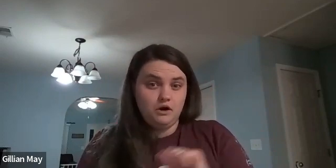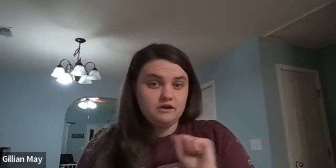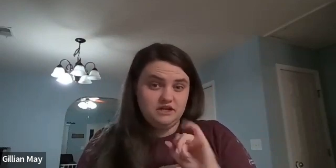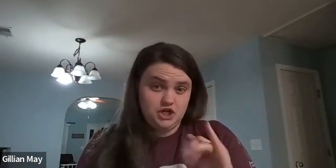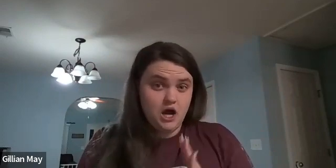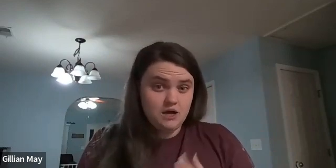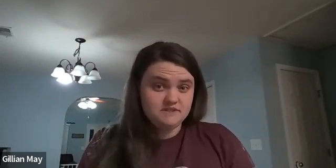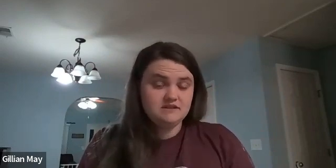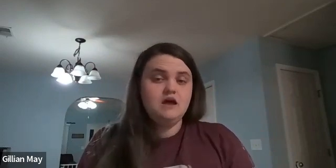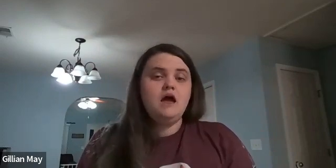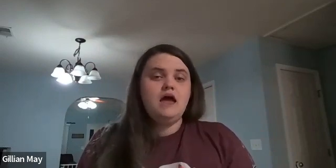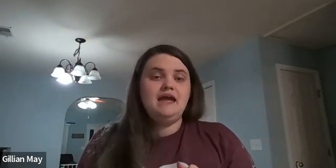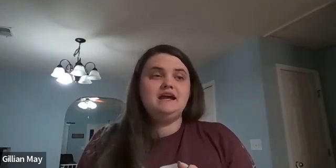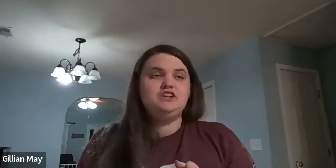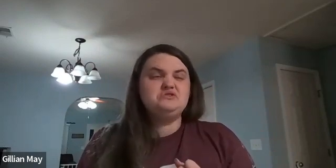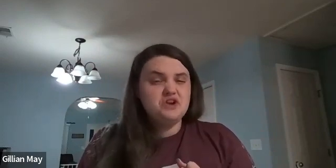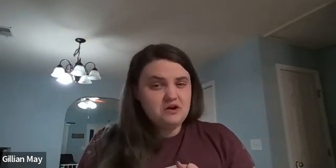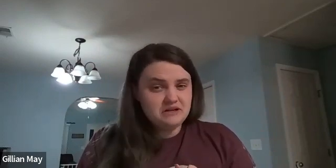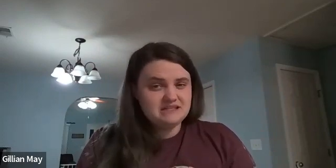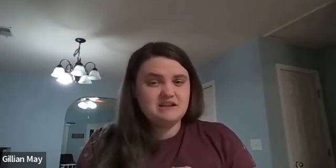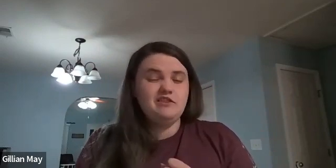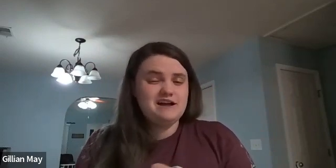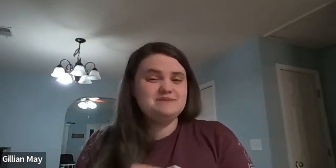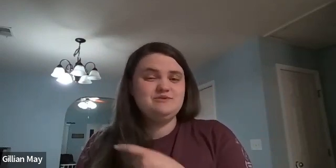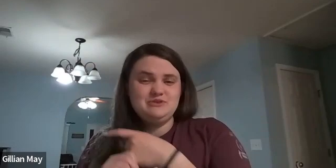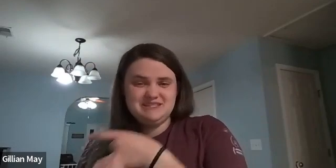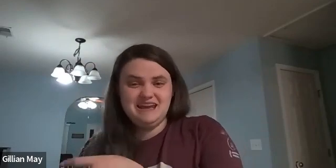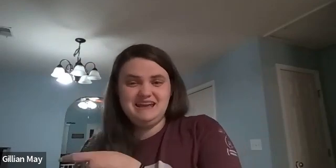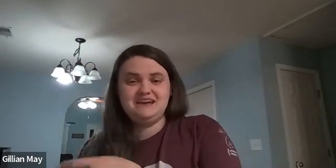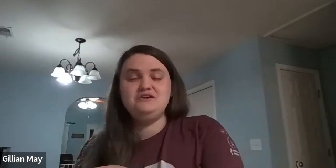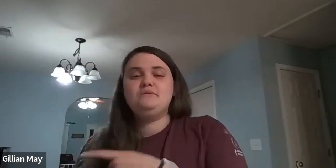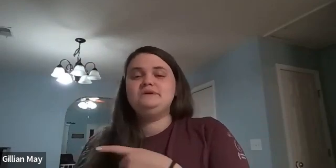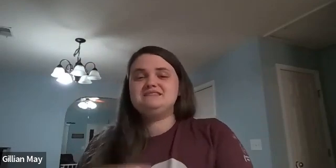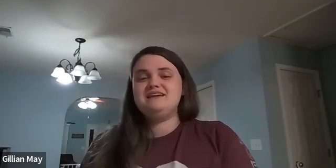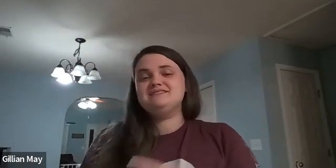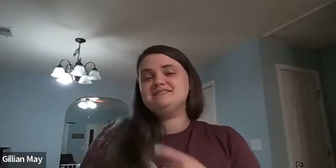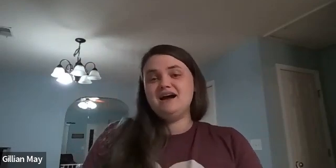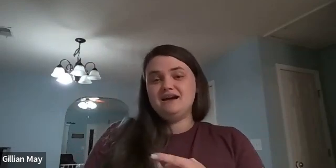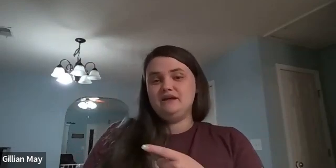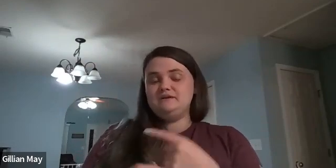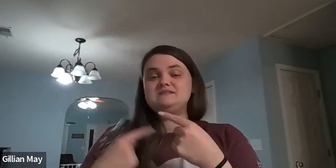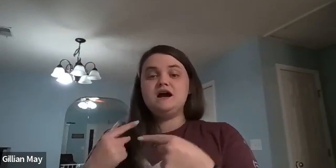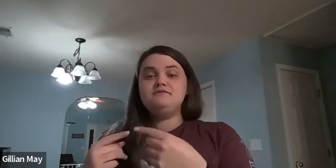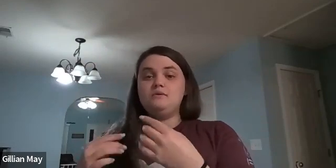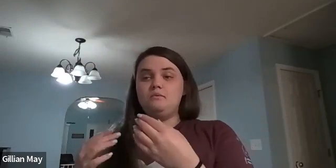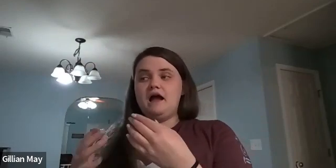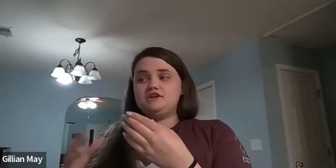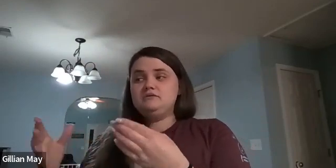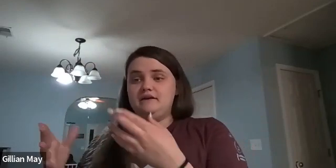work, like jobs, and you'll notice a lot of times when we're saying it, we say the sign, like we sign the actual like thing,